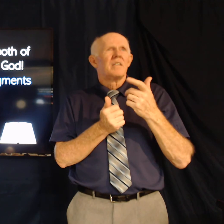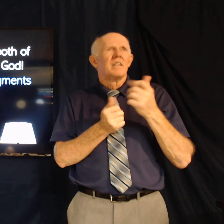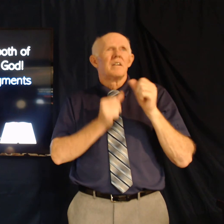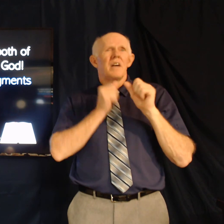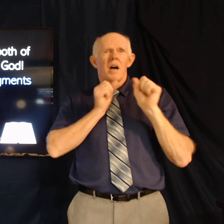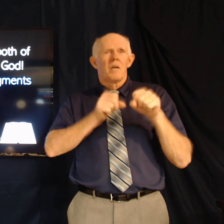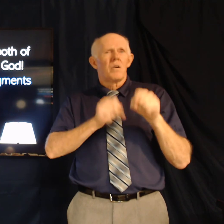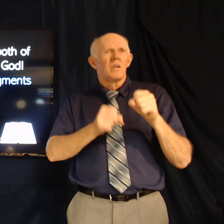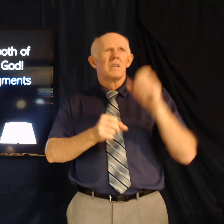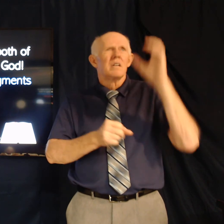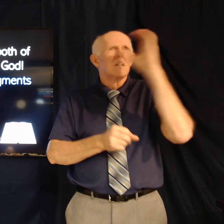How